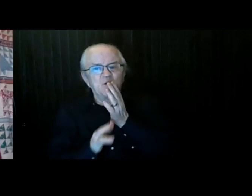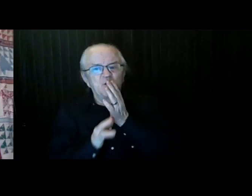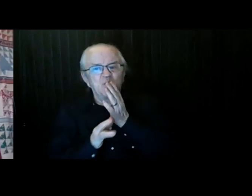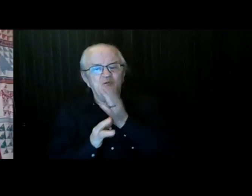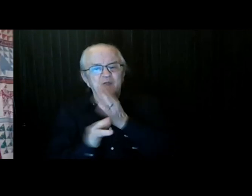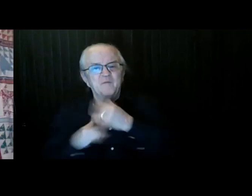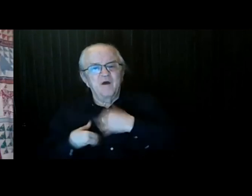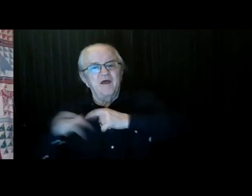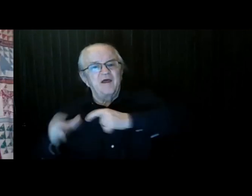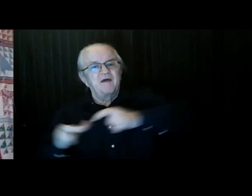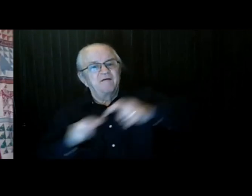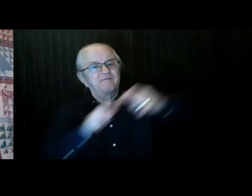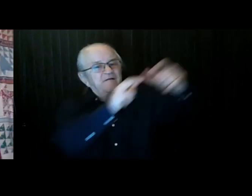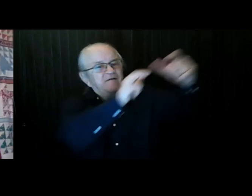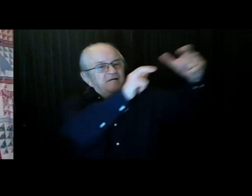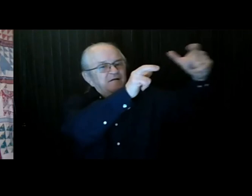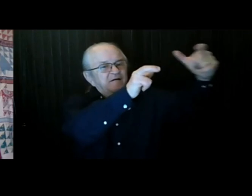above his head.